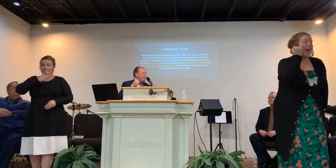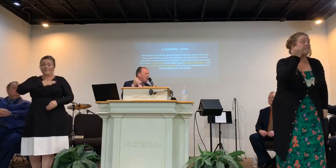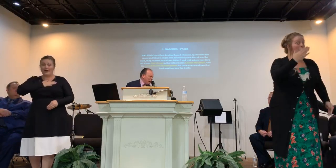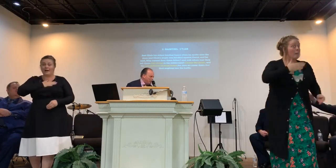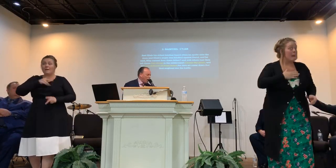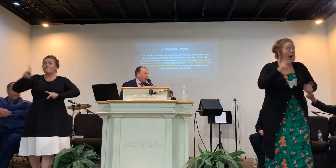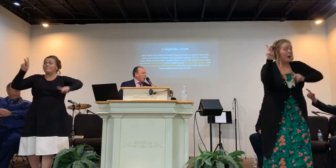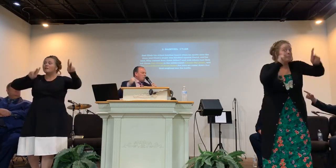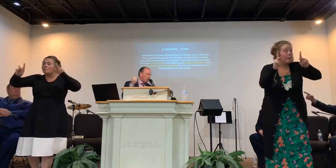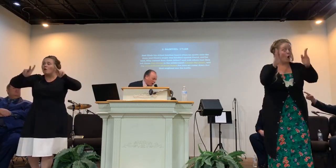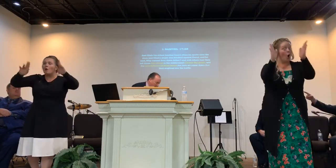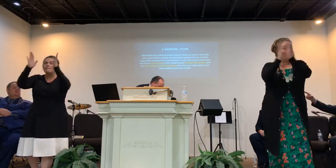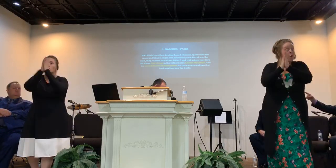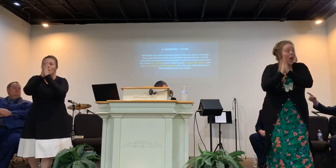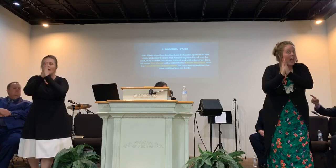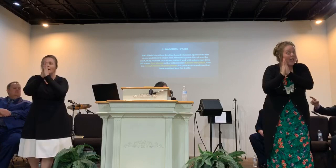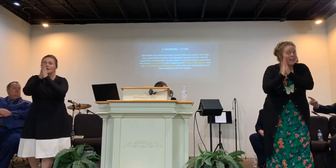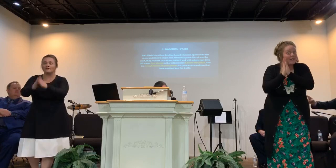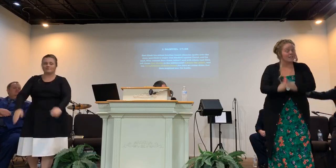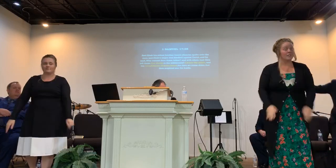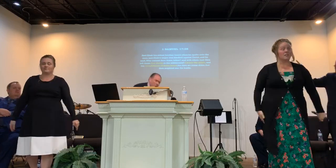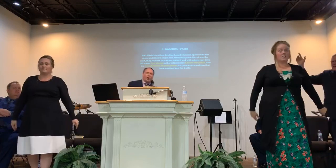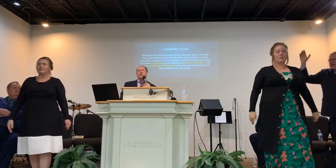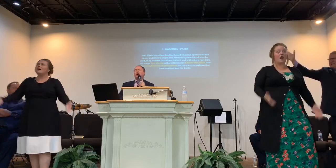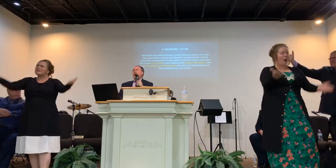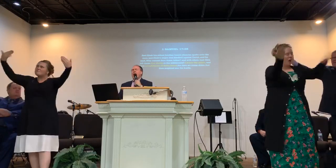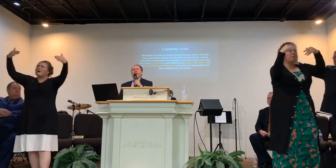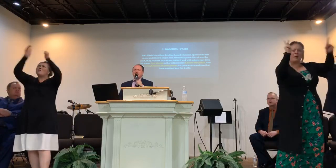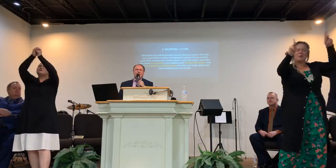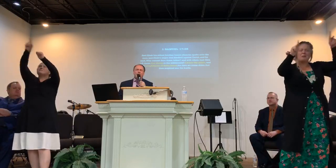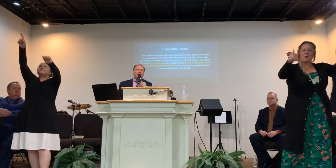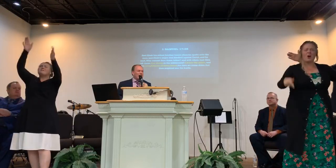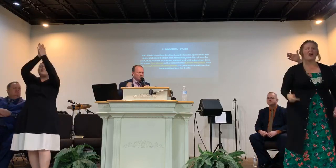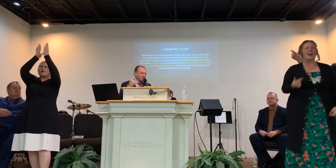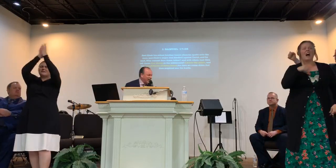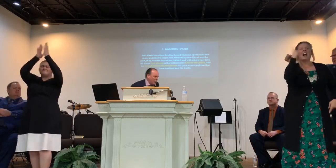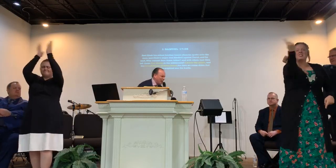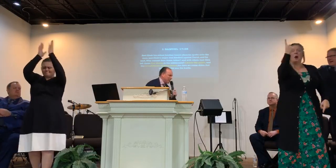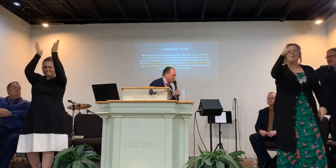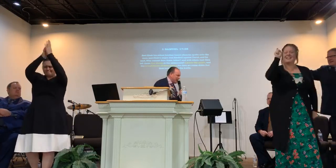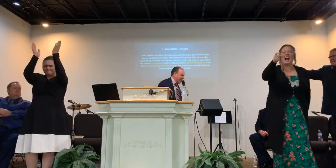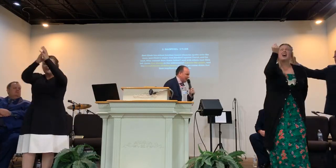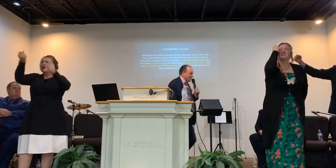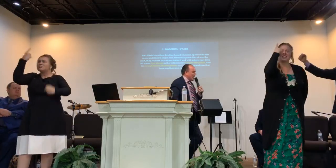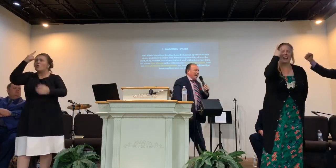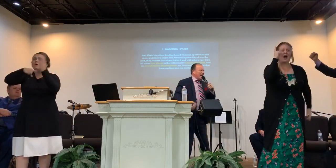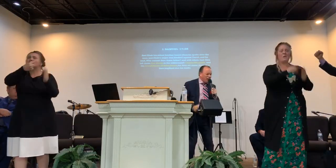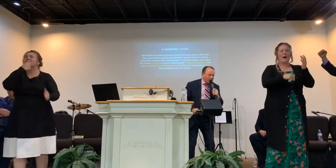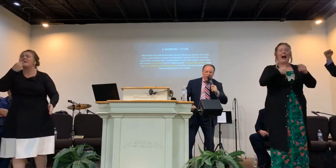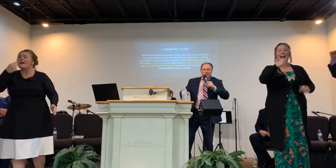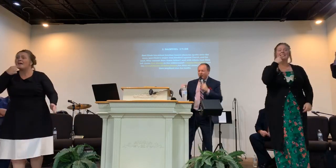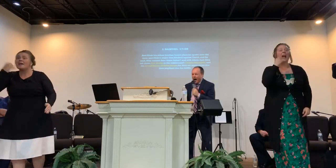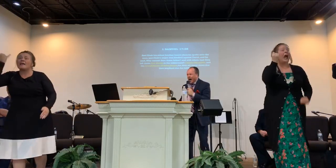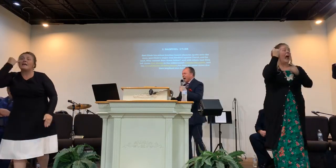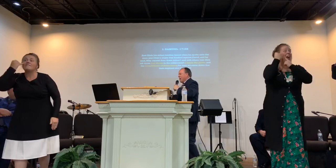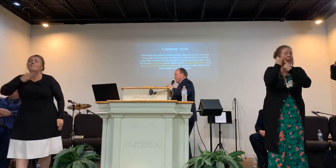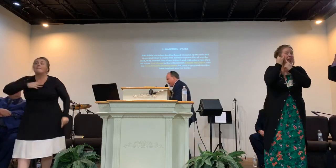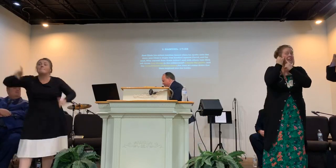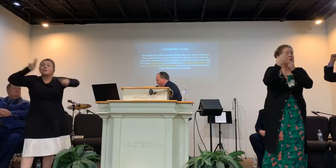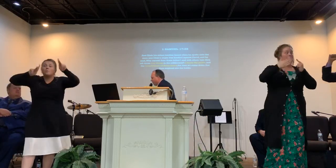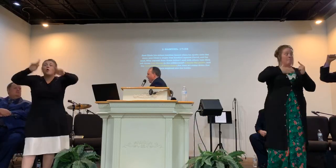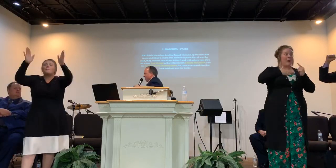my people pray, come on, I need somebody to understand what I'm saying. If